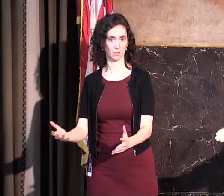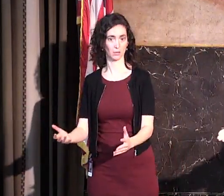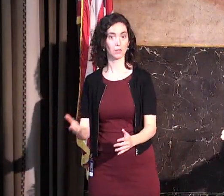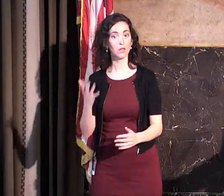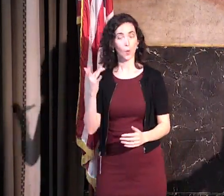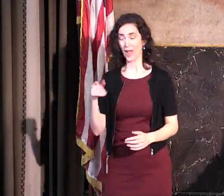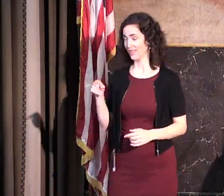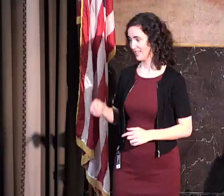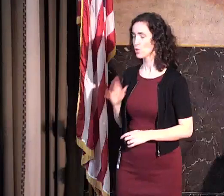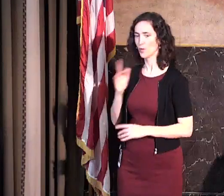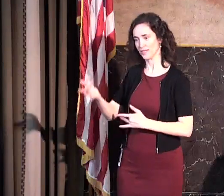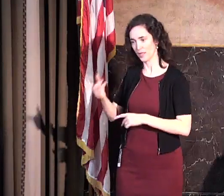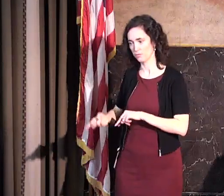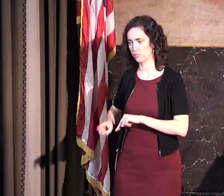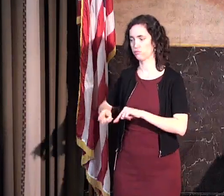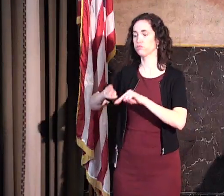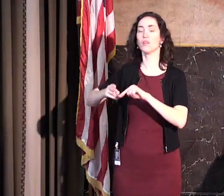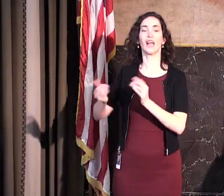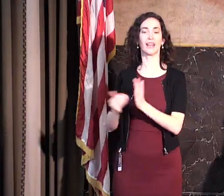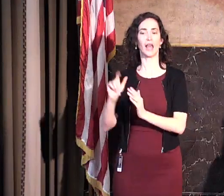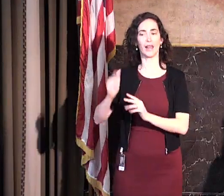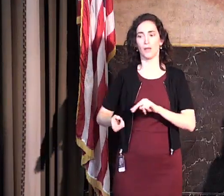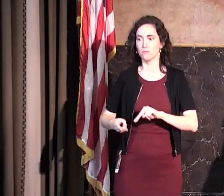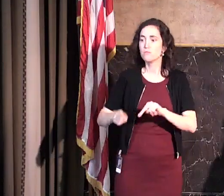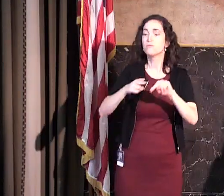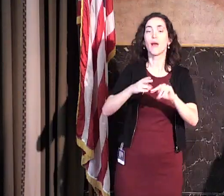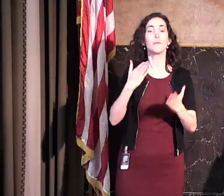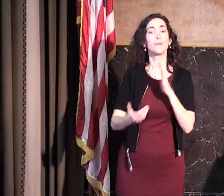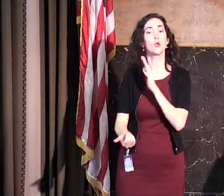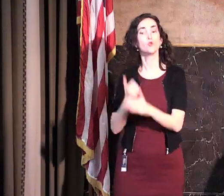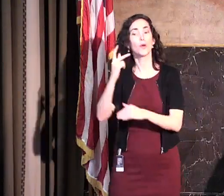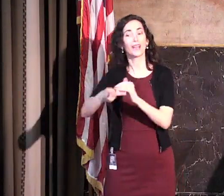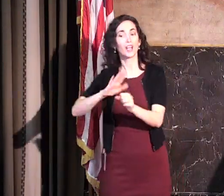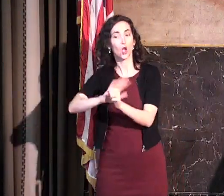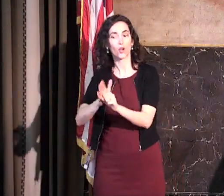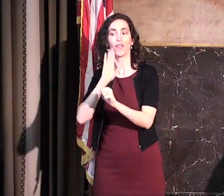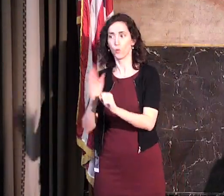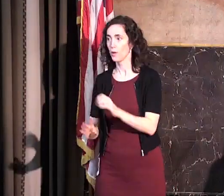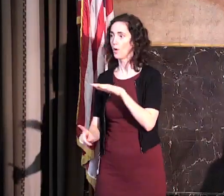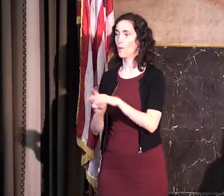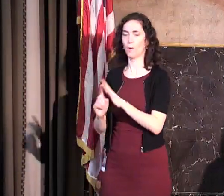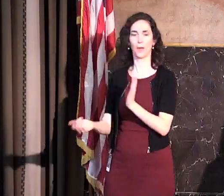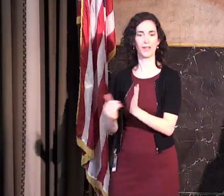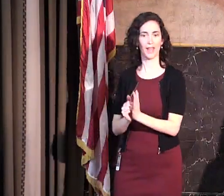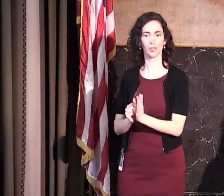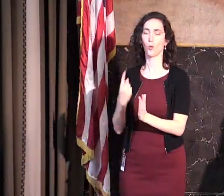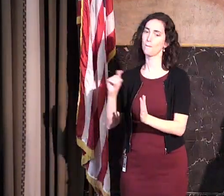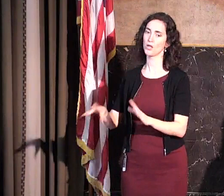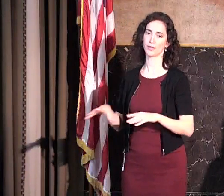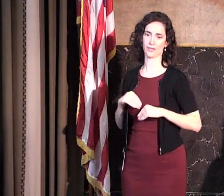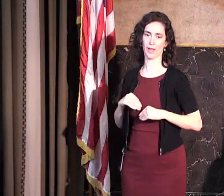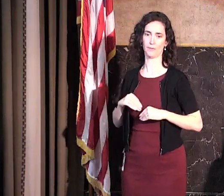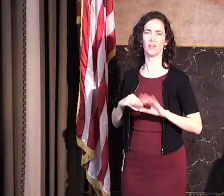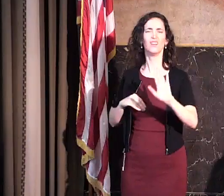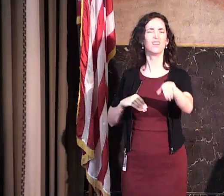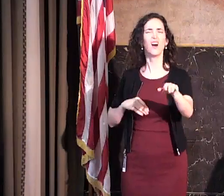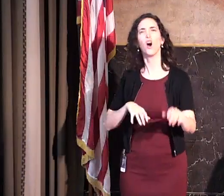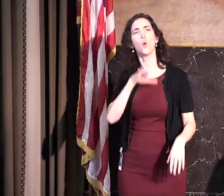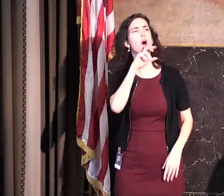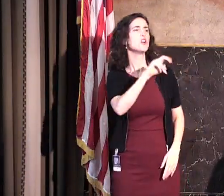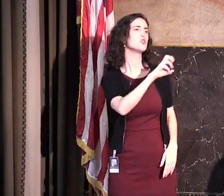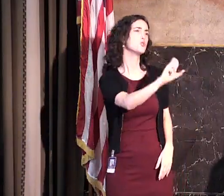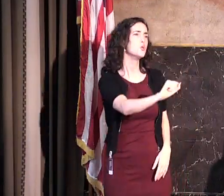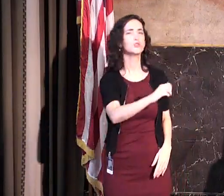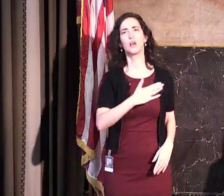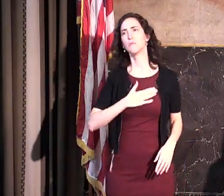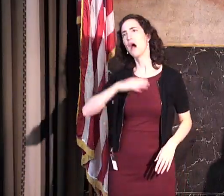another surge, and possibly another variant. That's it. It's no longer about what you heard on the news or what you think